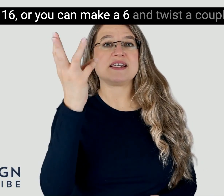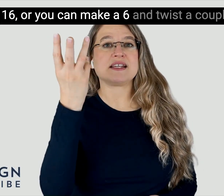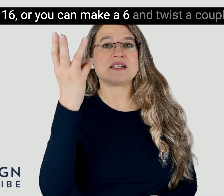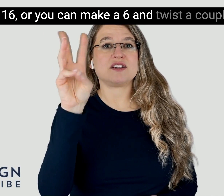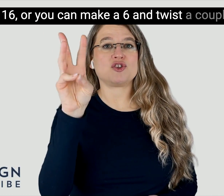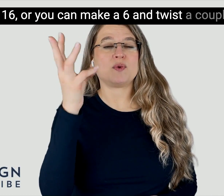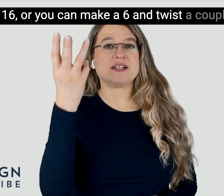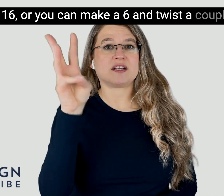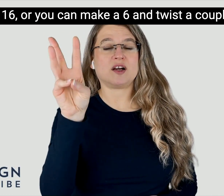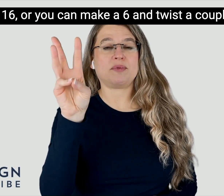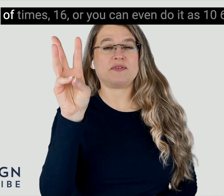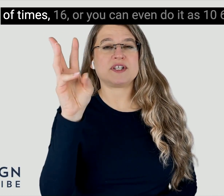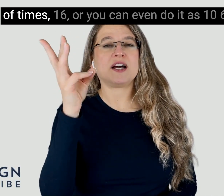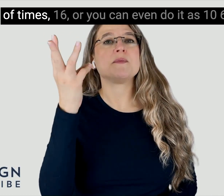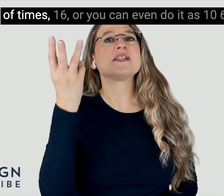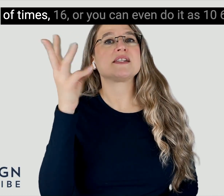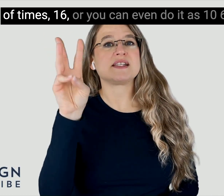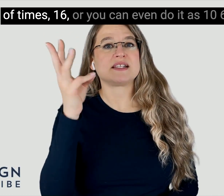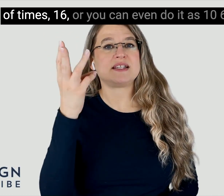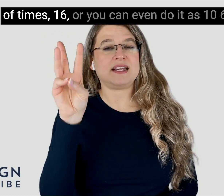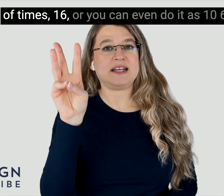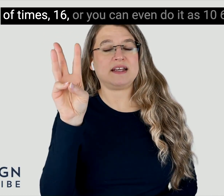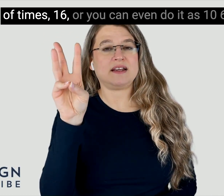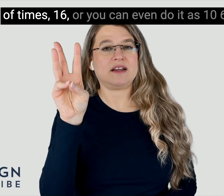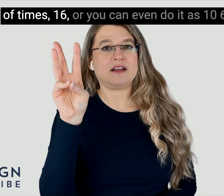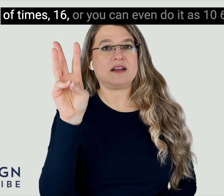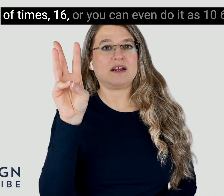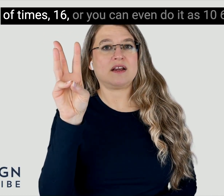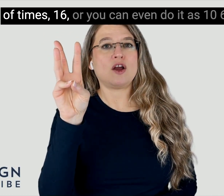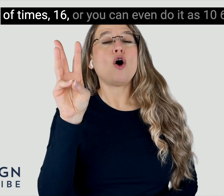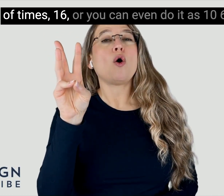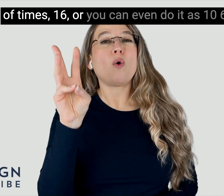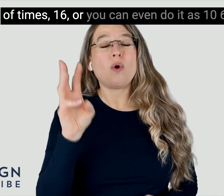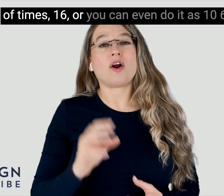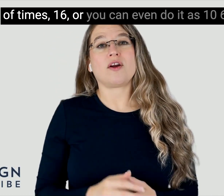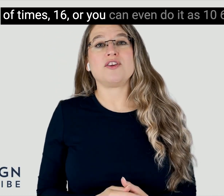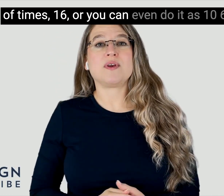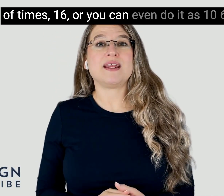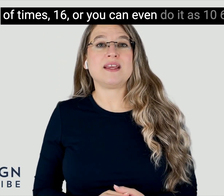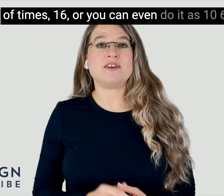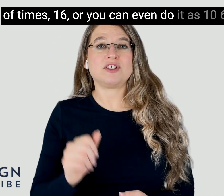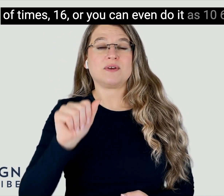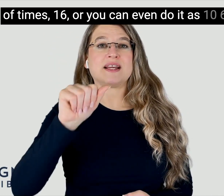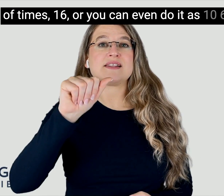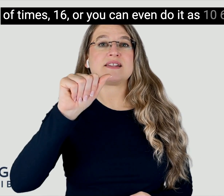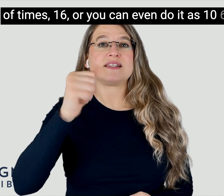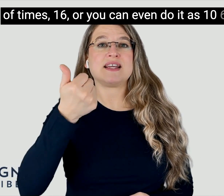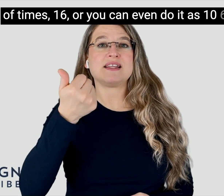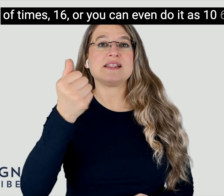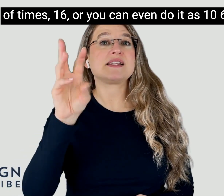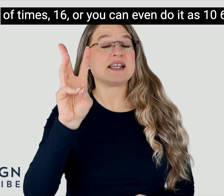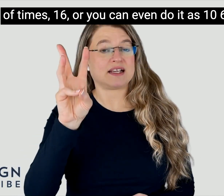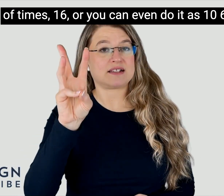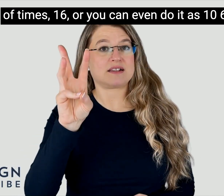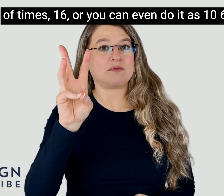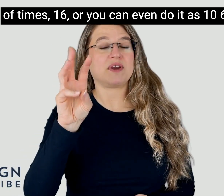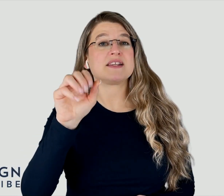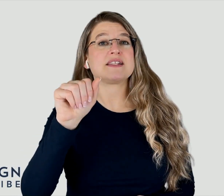6 and twist a couple of times, 16, or you can even do it as 10, 6, because